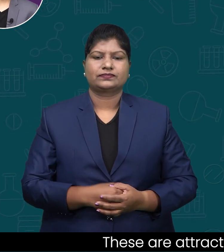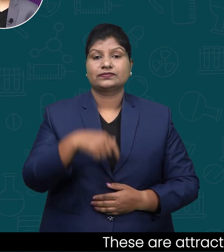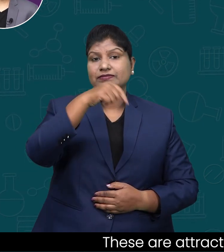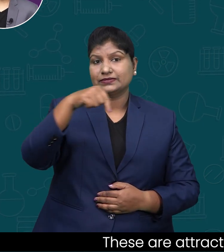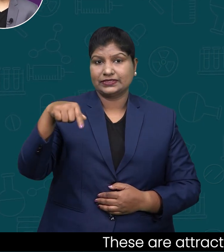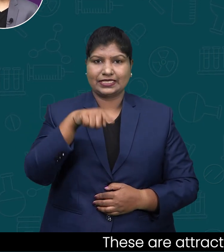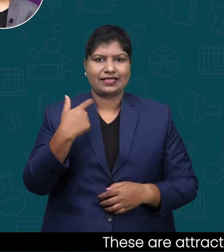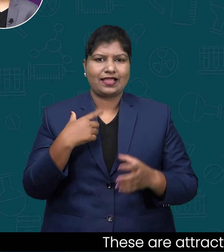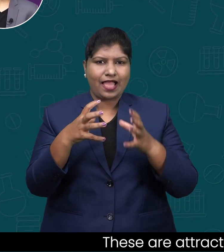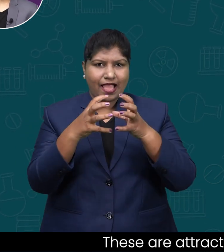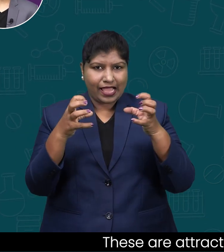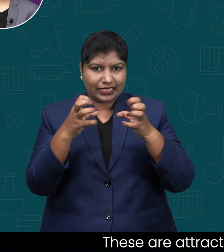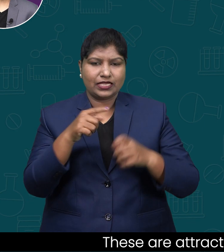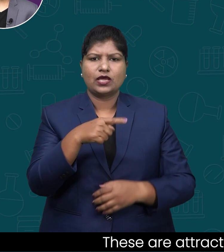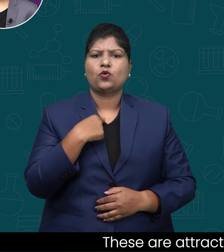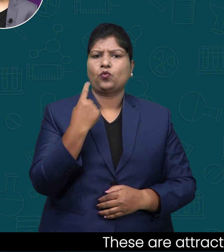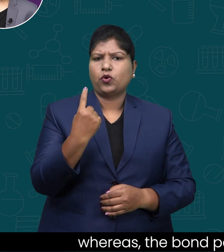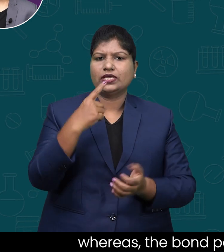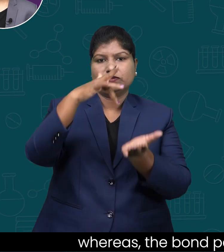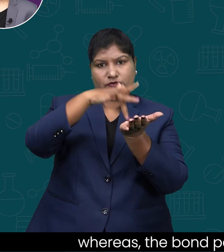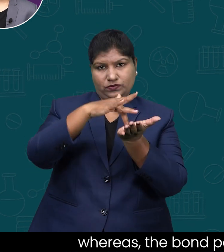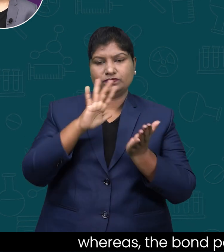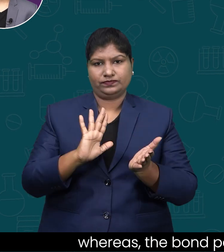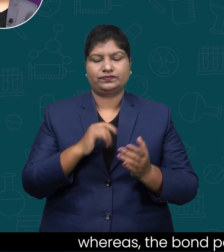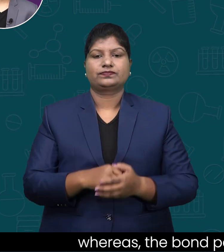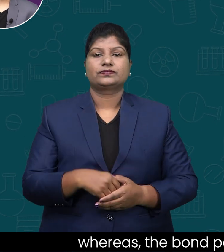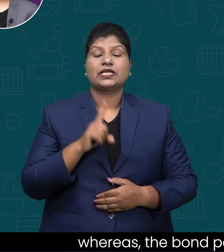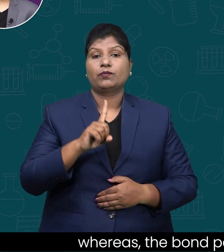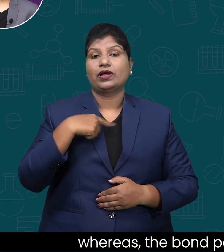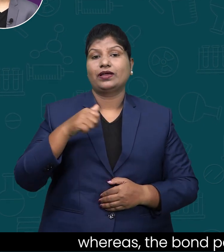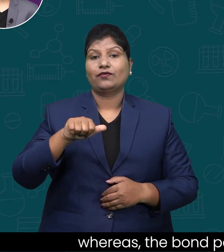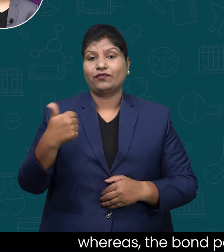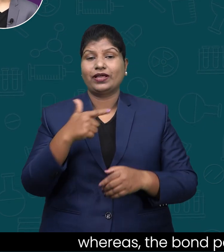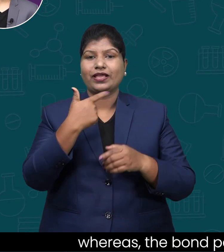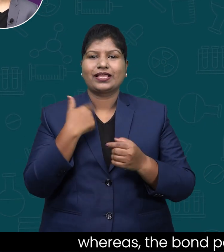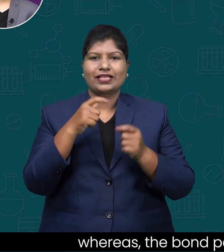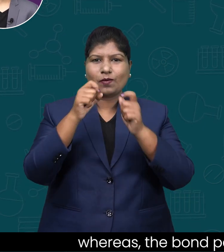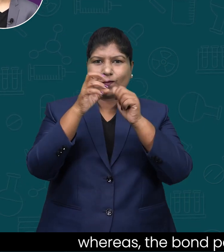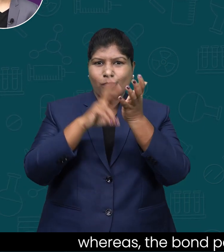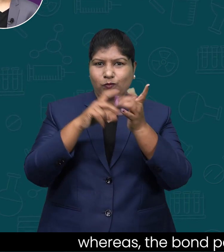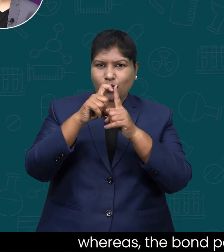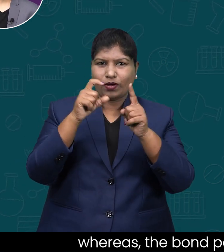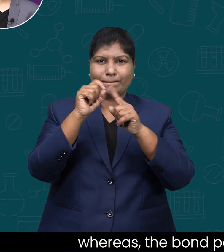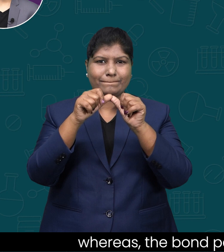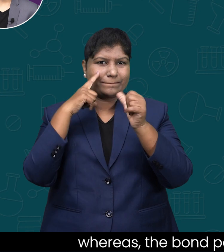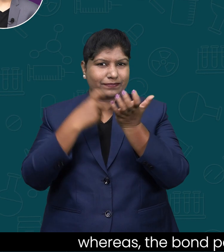These are attracted to only one nucleus, whereas the bond pair is shared by two